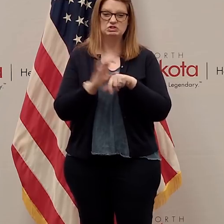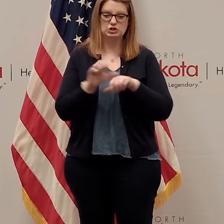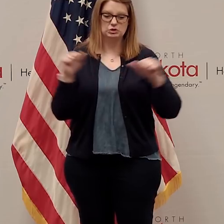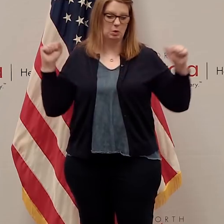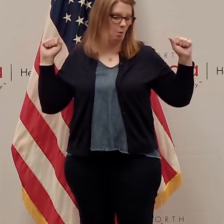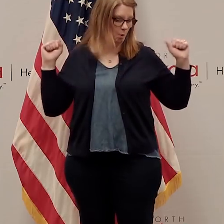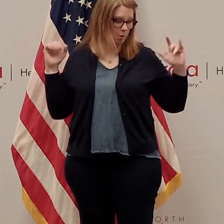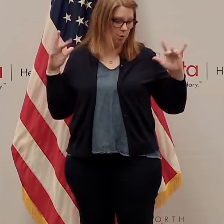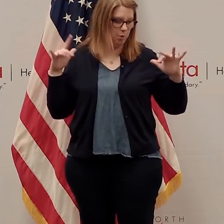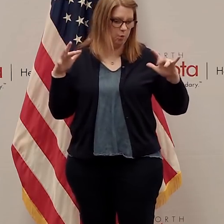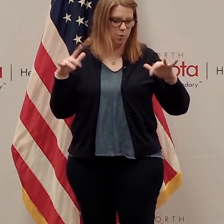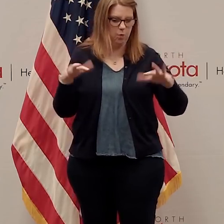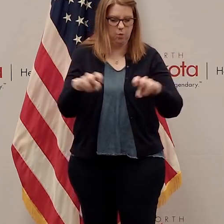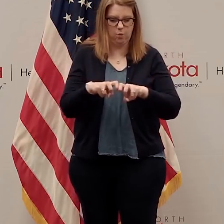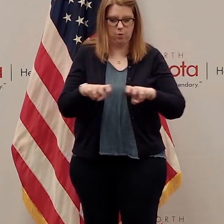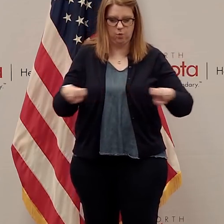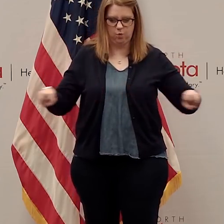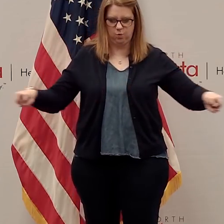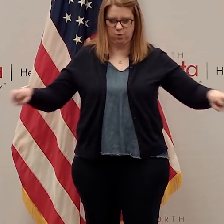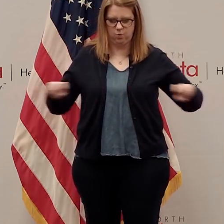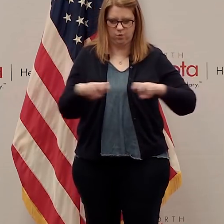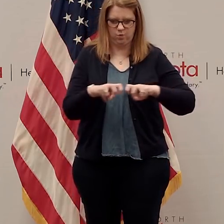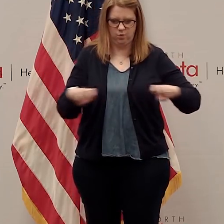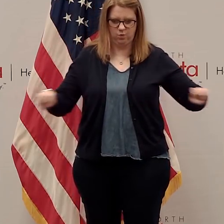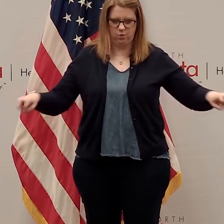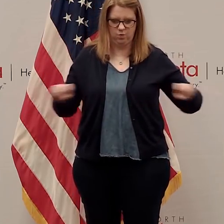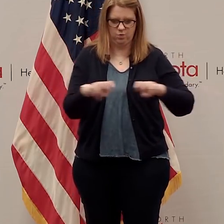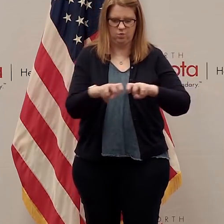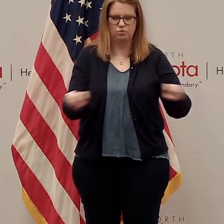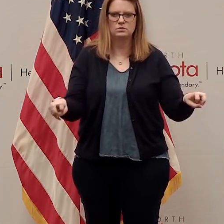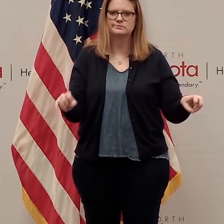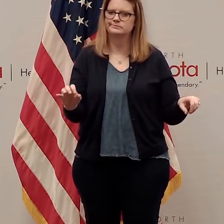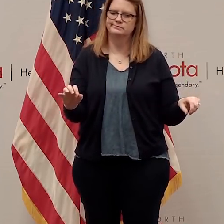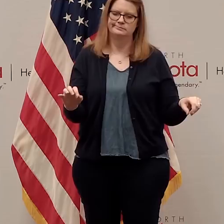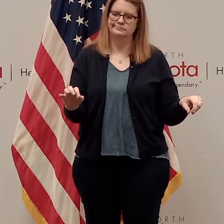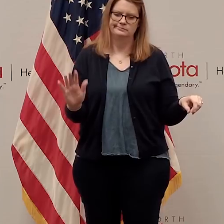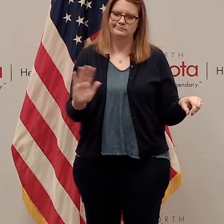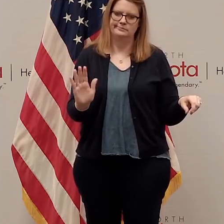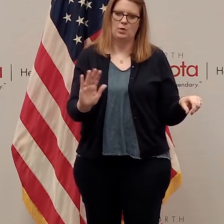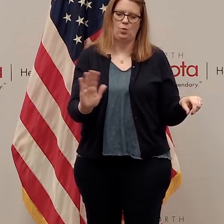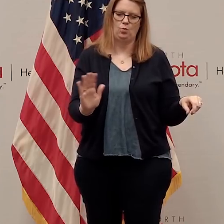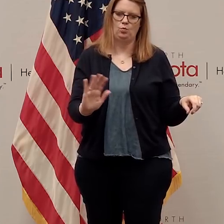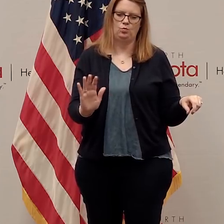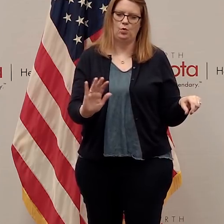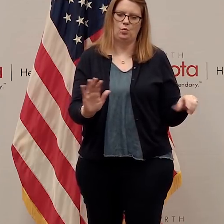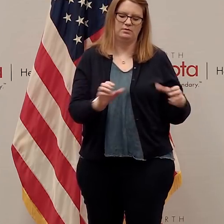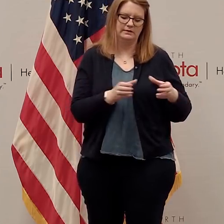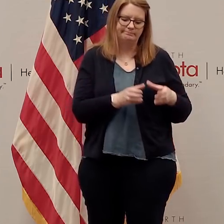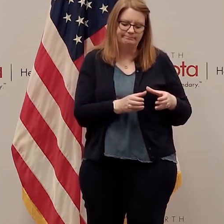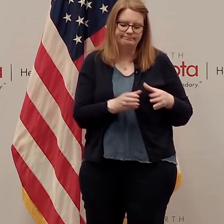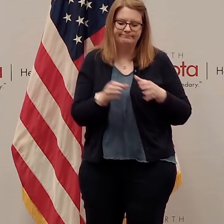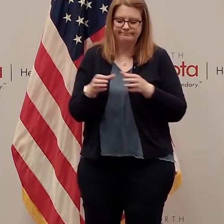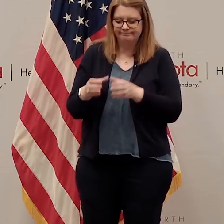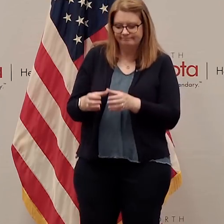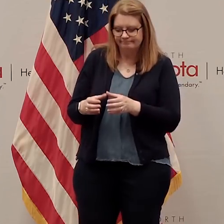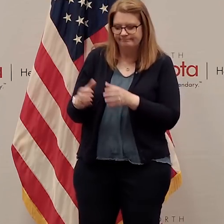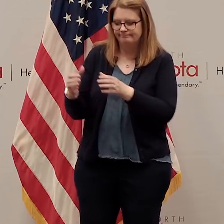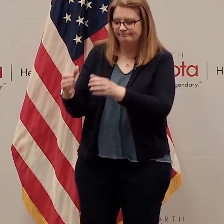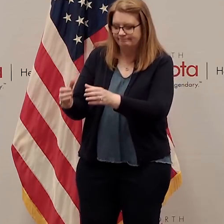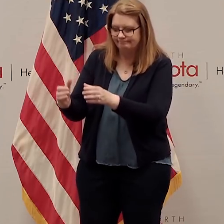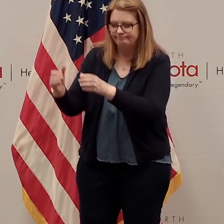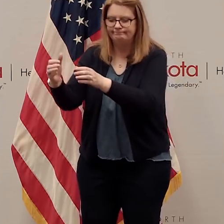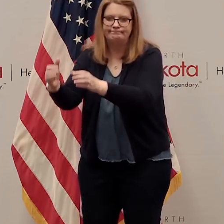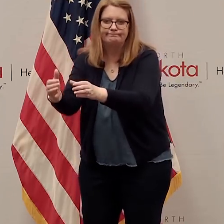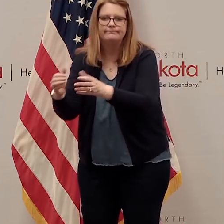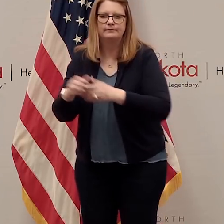now. We would want to make sure that we're being very, very cautious about that. But I think a lot of faith organizations have done a fantastic job of moving to